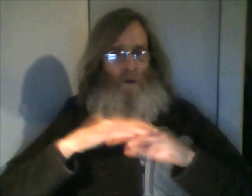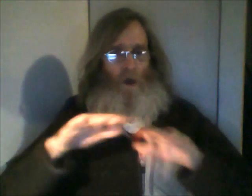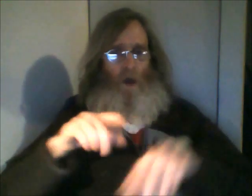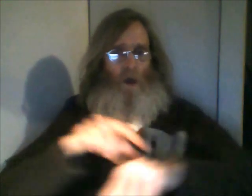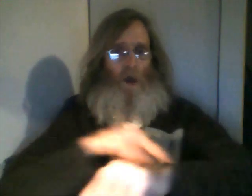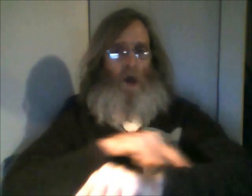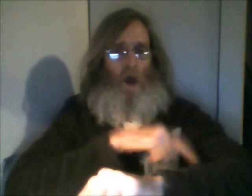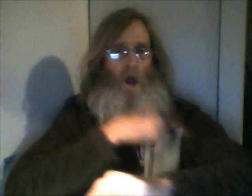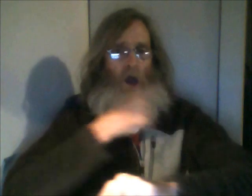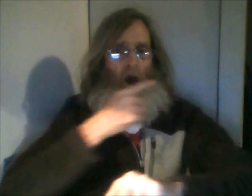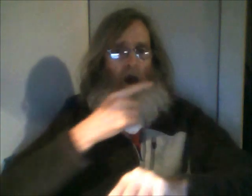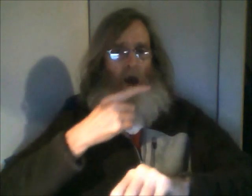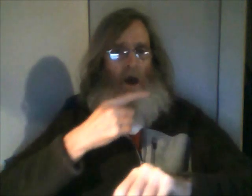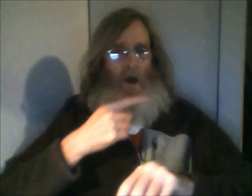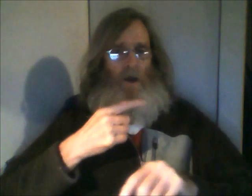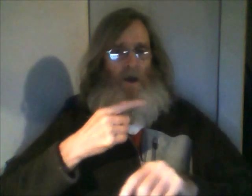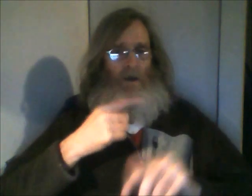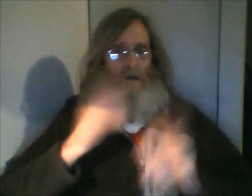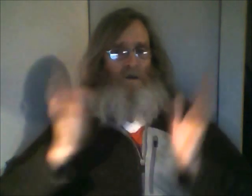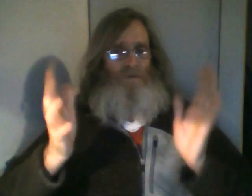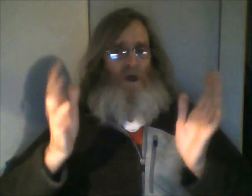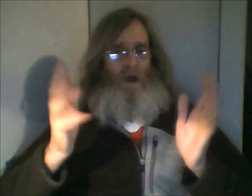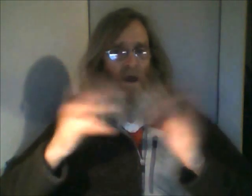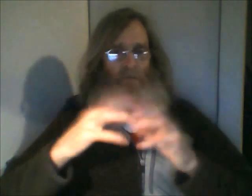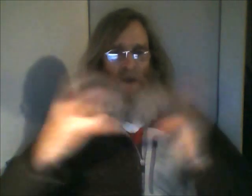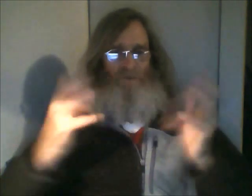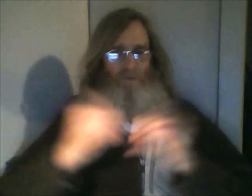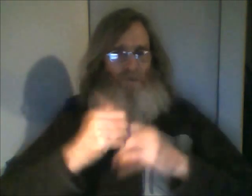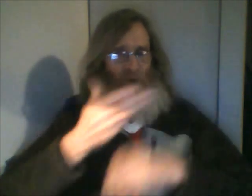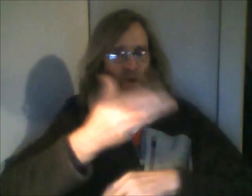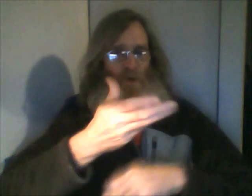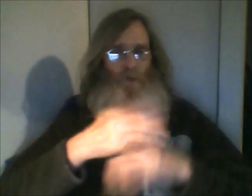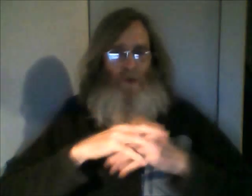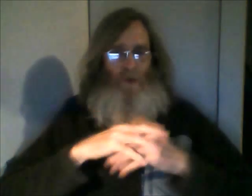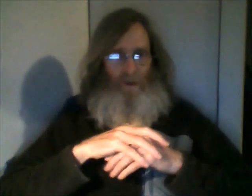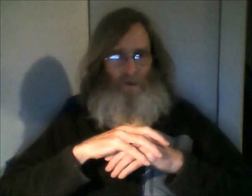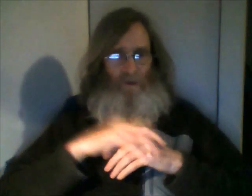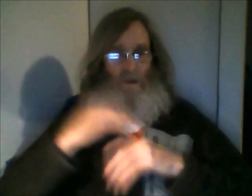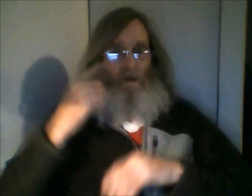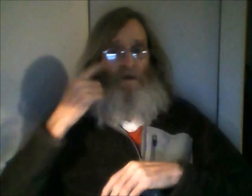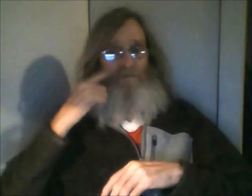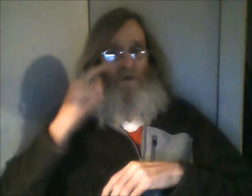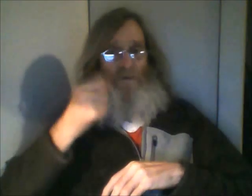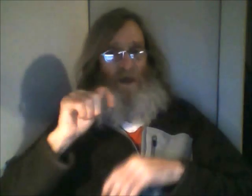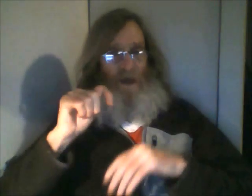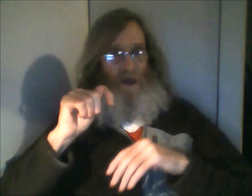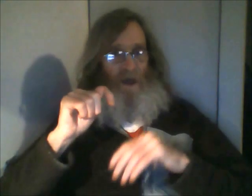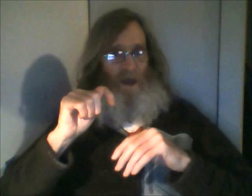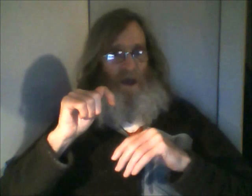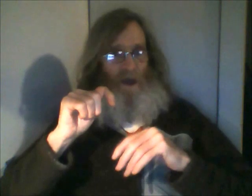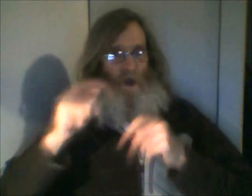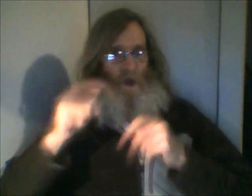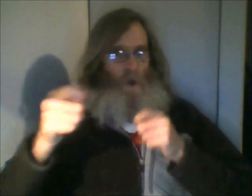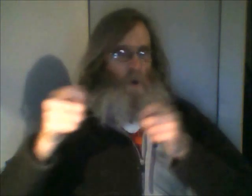As it extracts these red blood cells and leaves behind a portion of blood and platelets, it also fills another container with pure